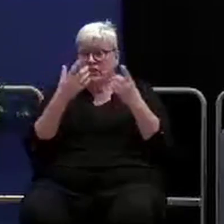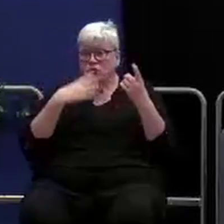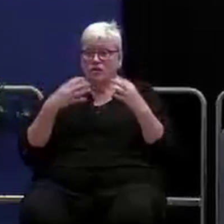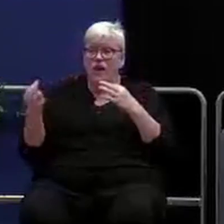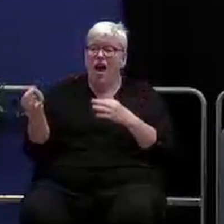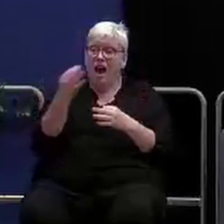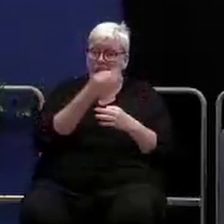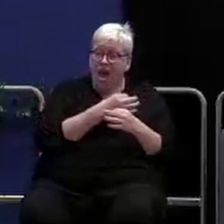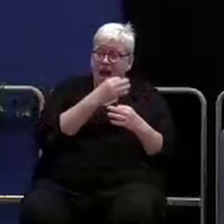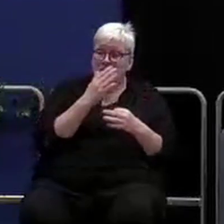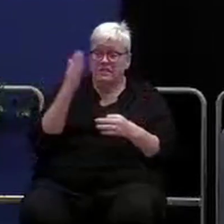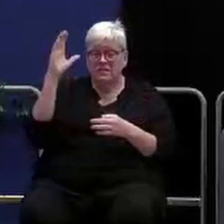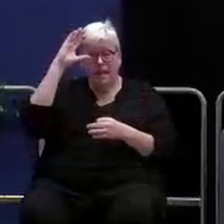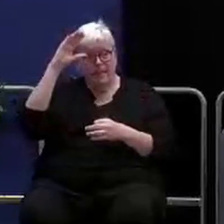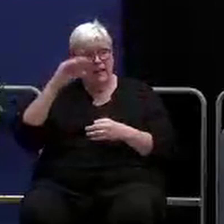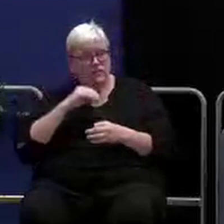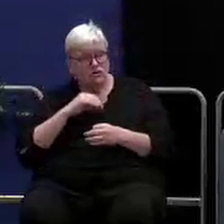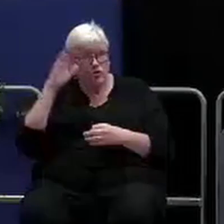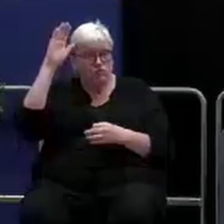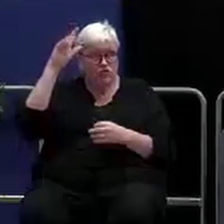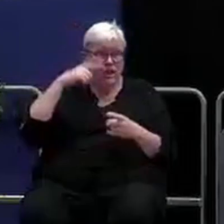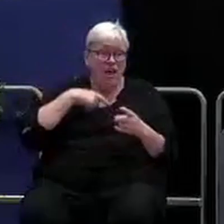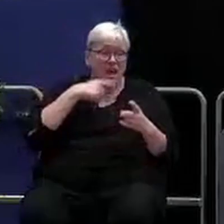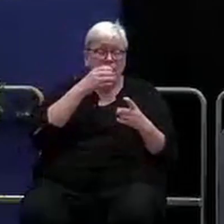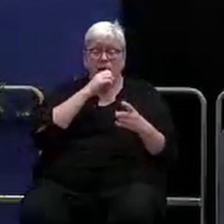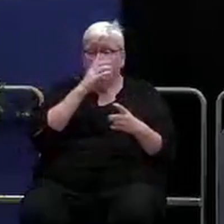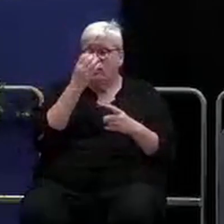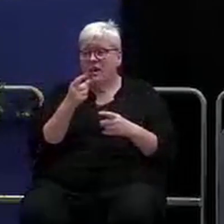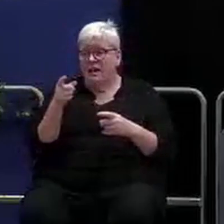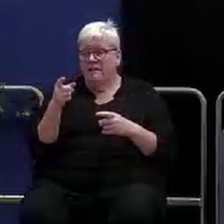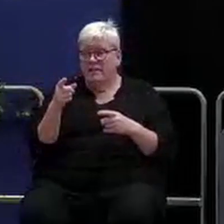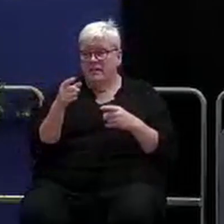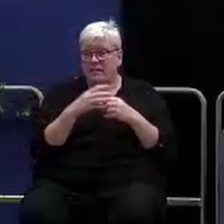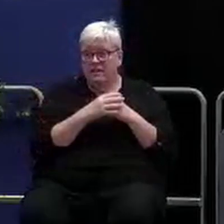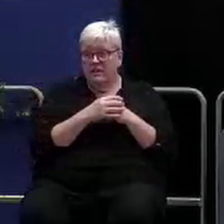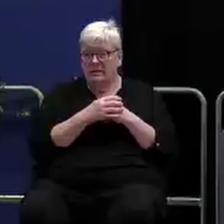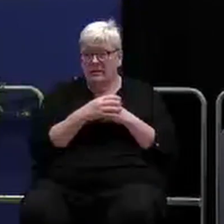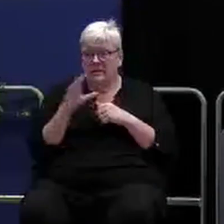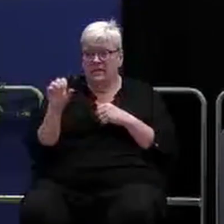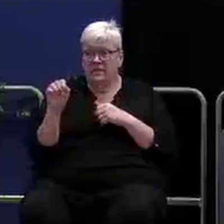ask our two memoirists, if you could just raise your hand. Hello. Oh.